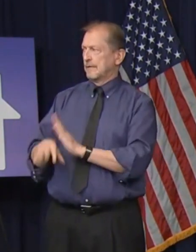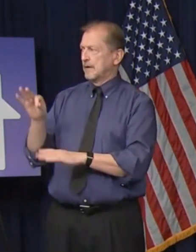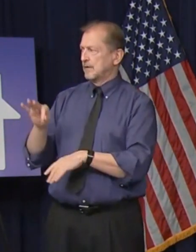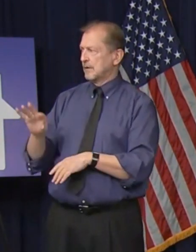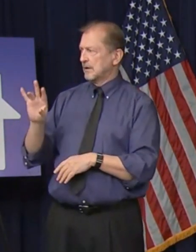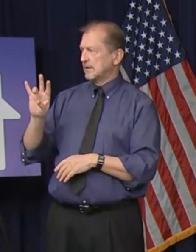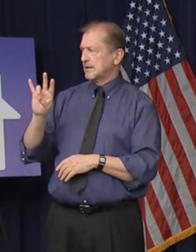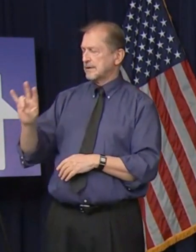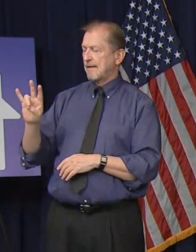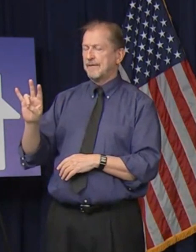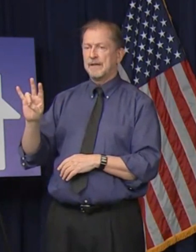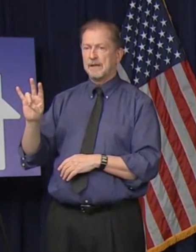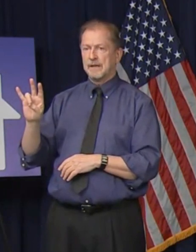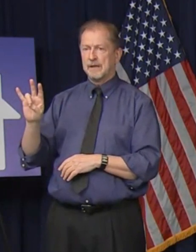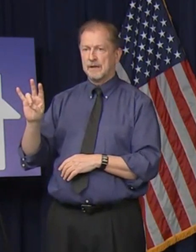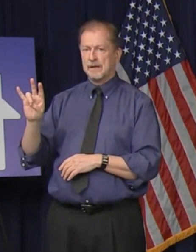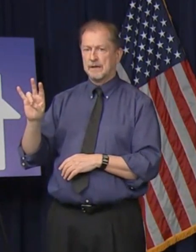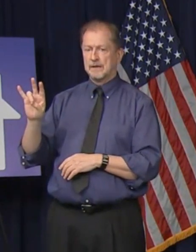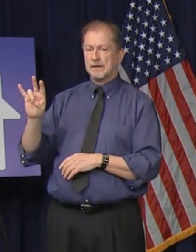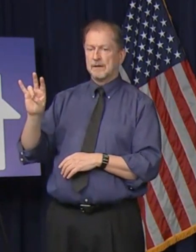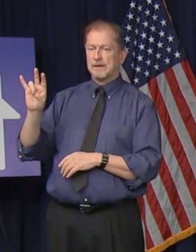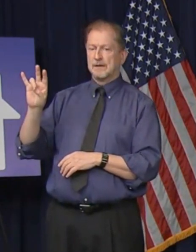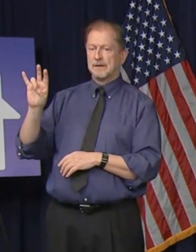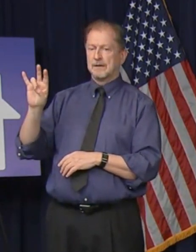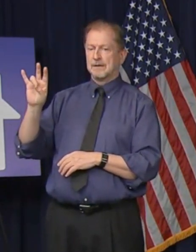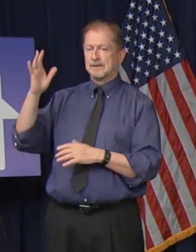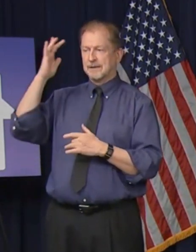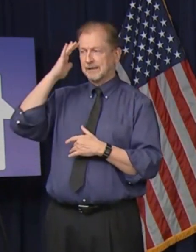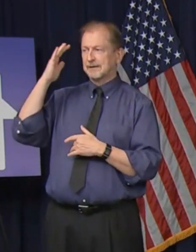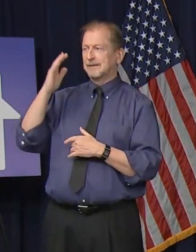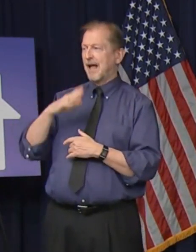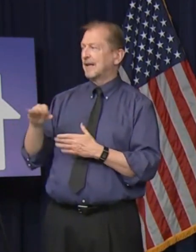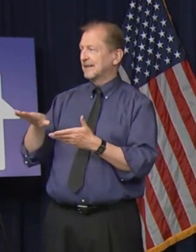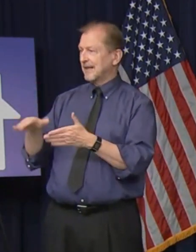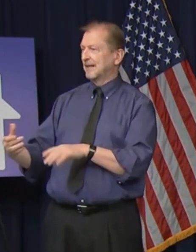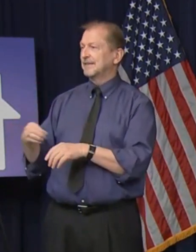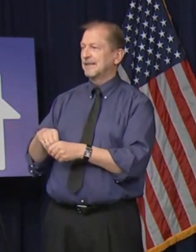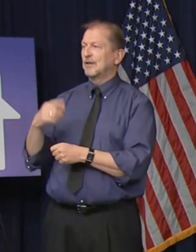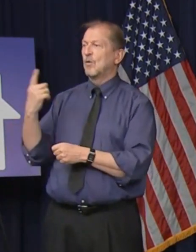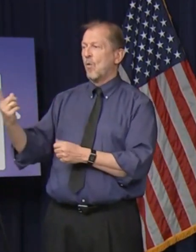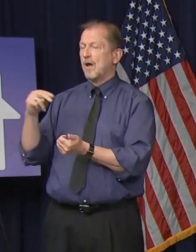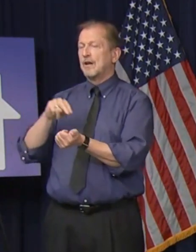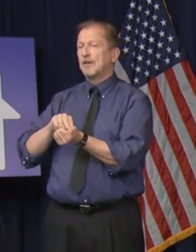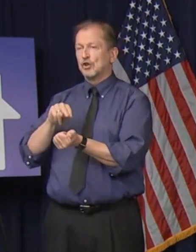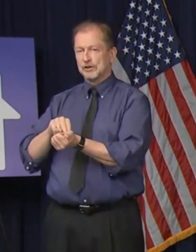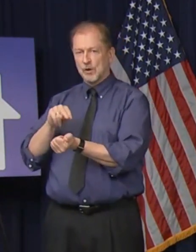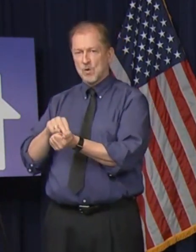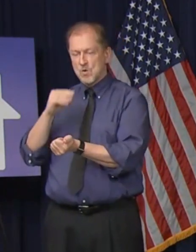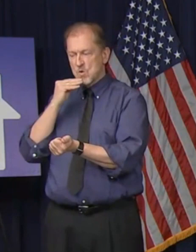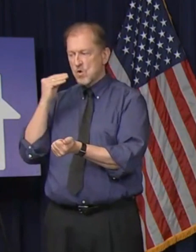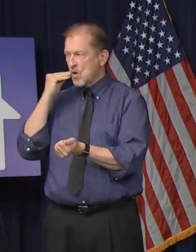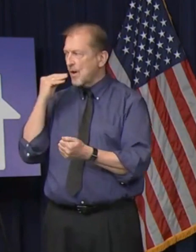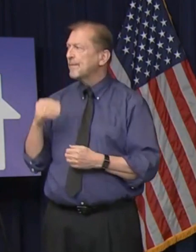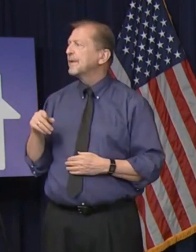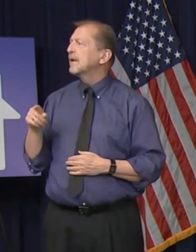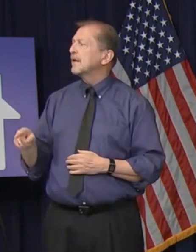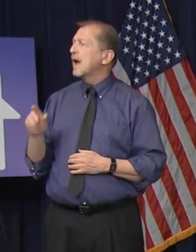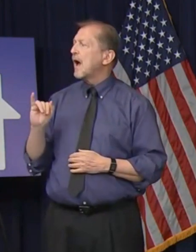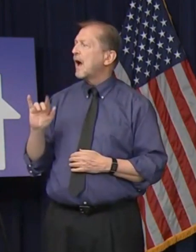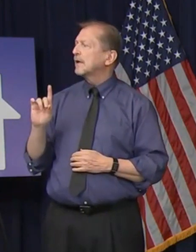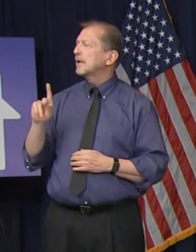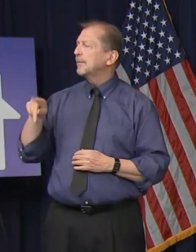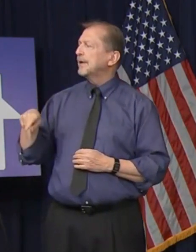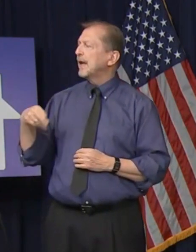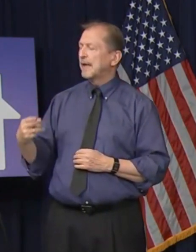Sangamon County nursing home. The first illness was confirmed in March. The death occurred April 16th. The online IDPH tracking